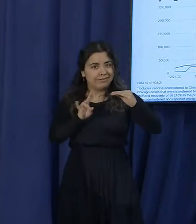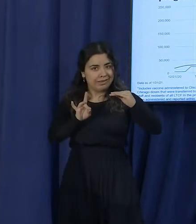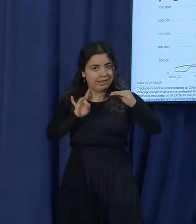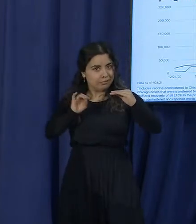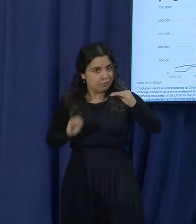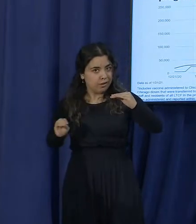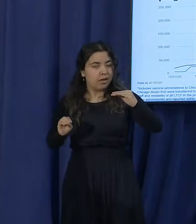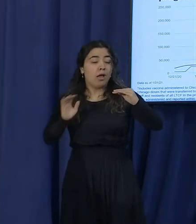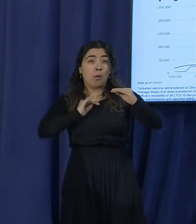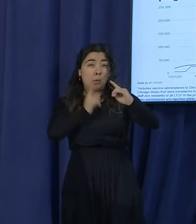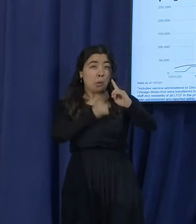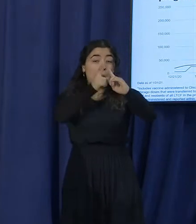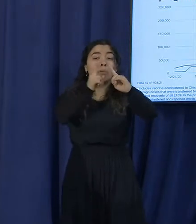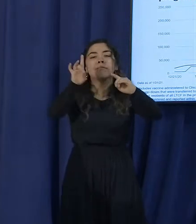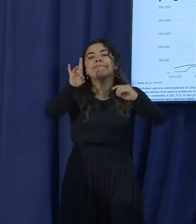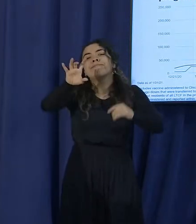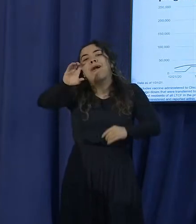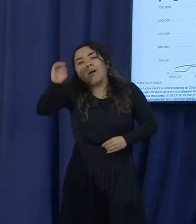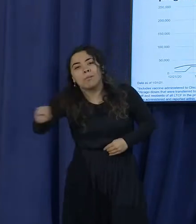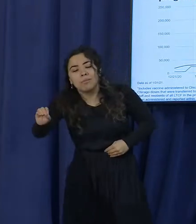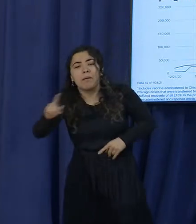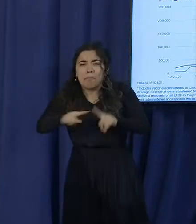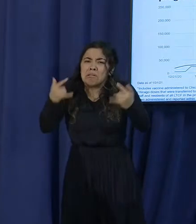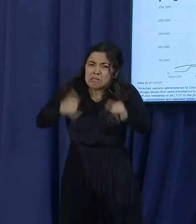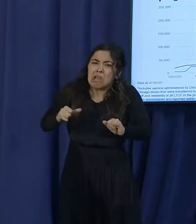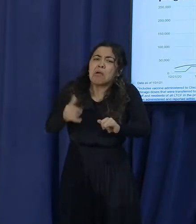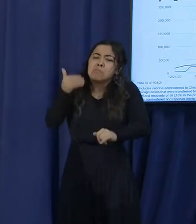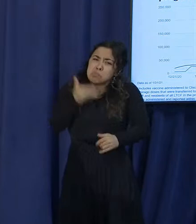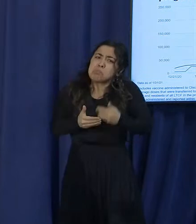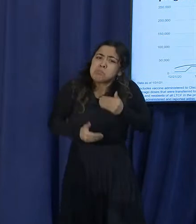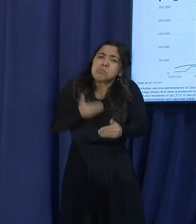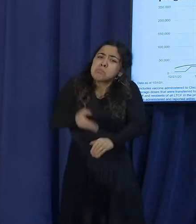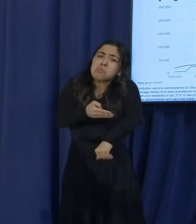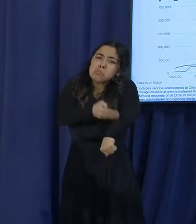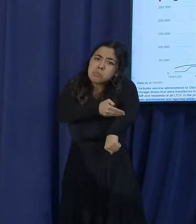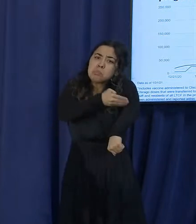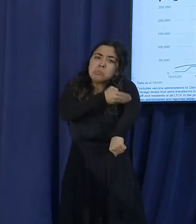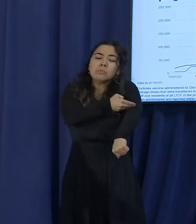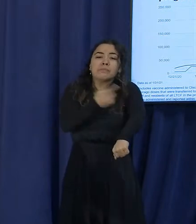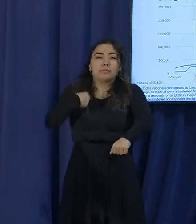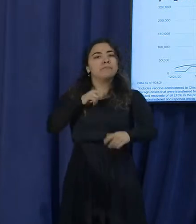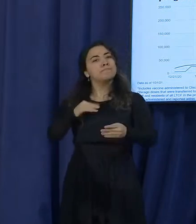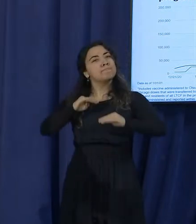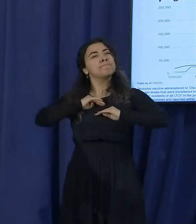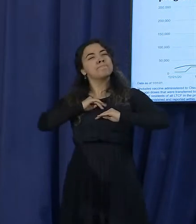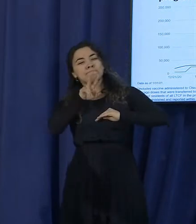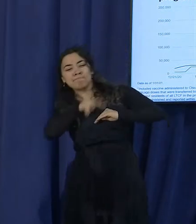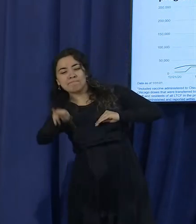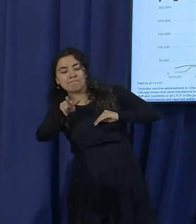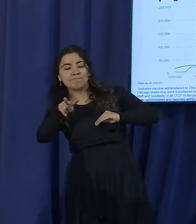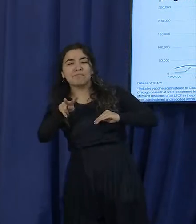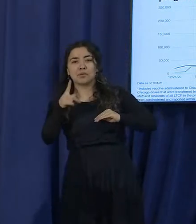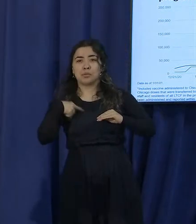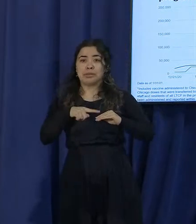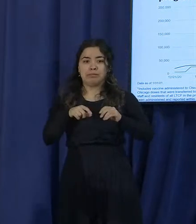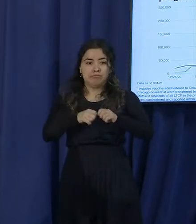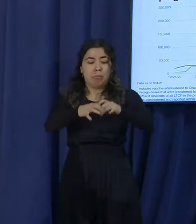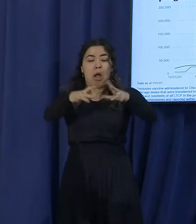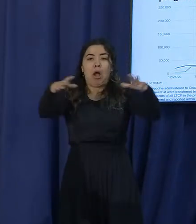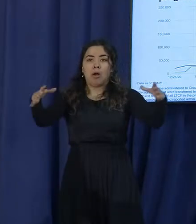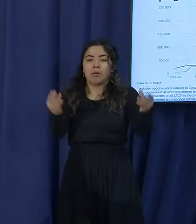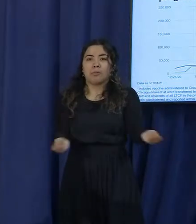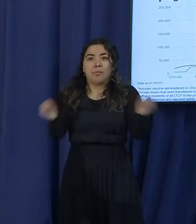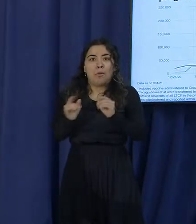is 85%. But it's progress, and we've been really pleased, particularly as we've expanded to hundreds